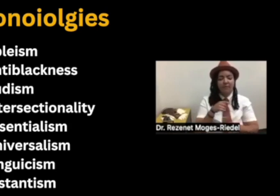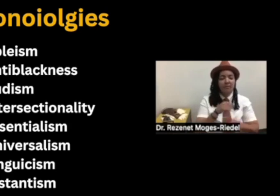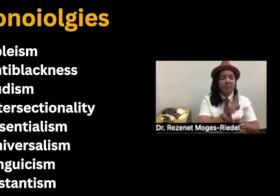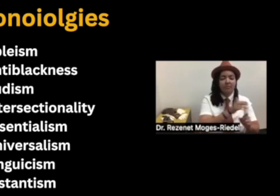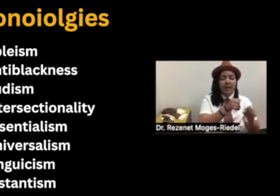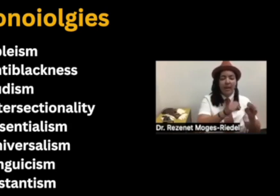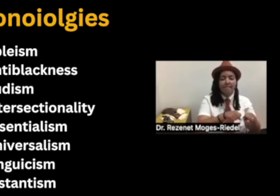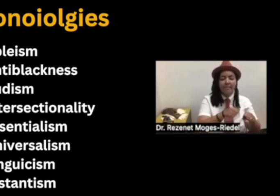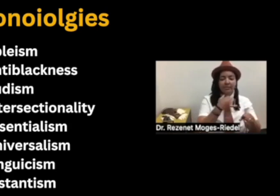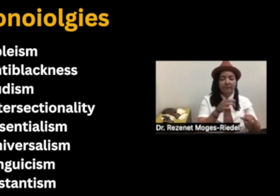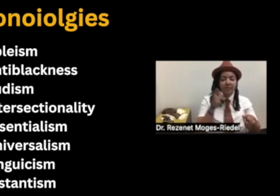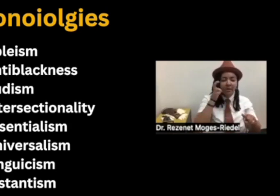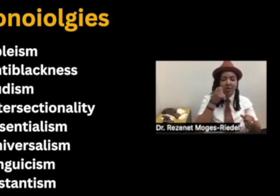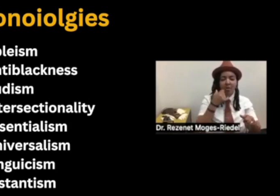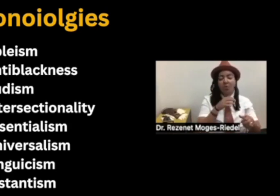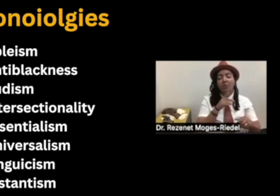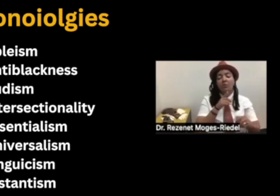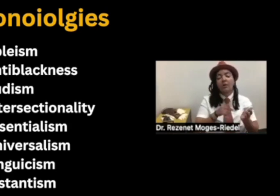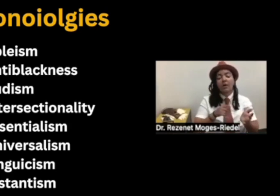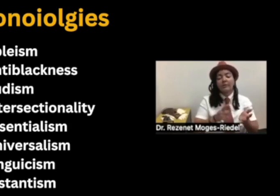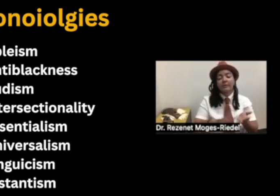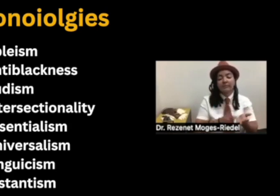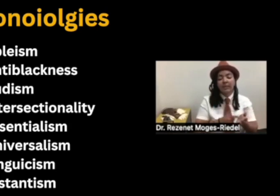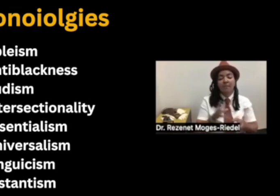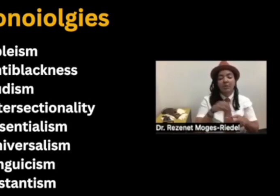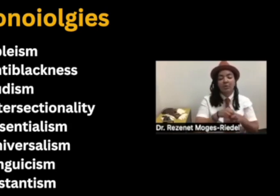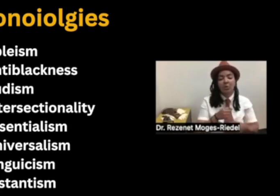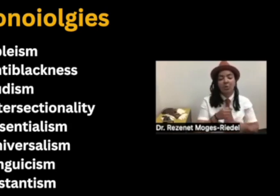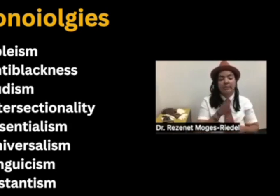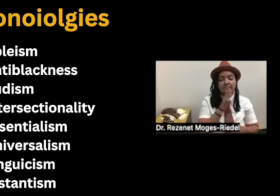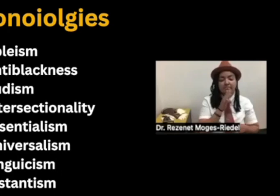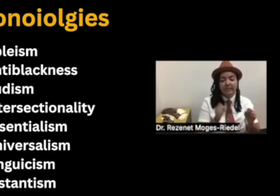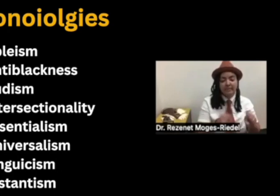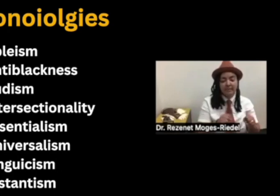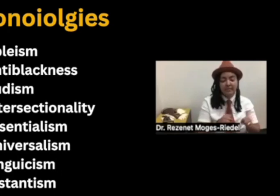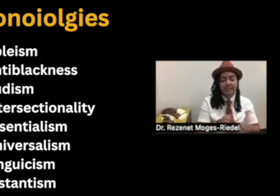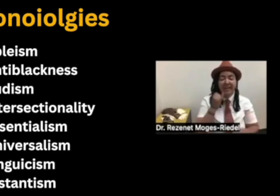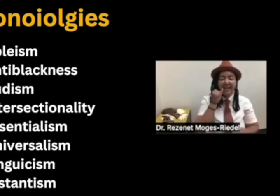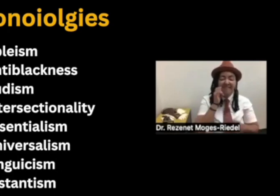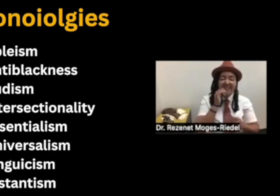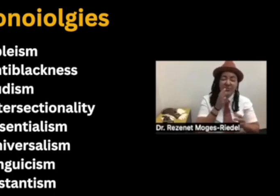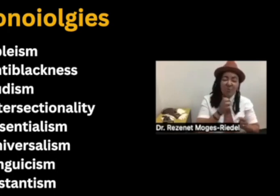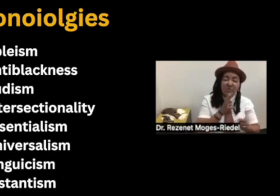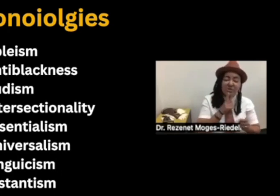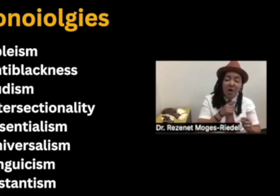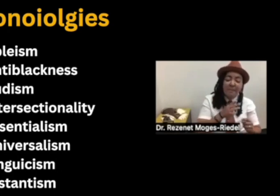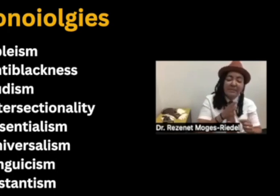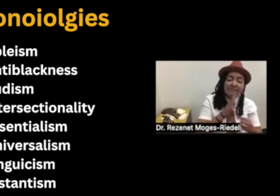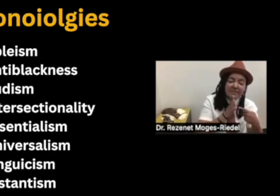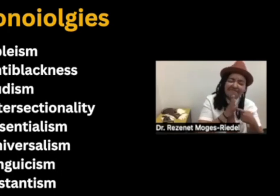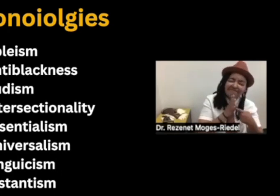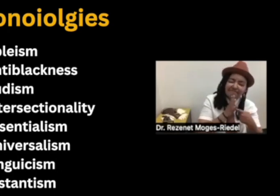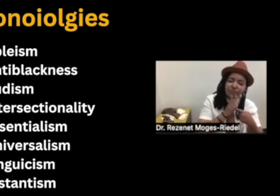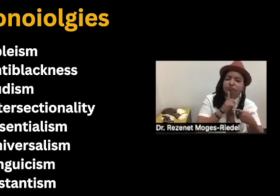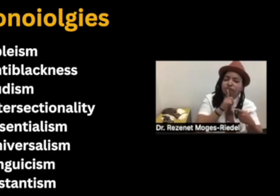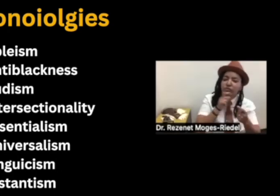oppression related to someone's ability to hear or not hear, and sometimes it can include people's speech